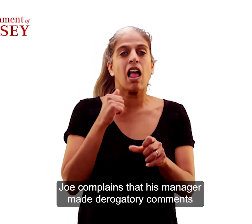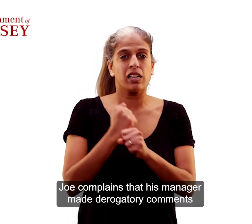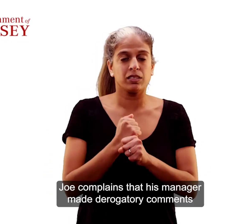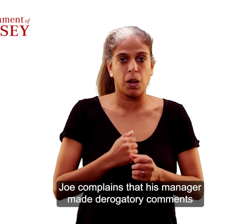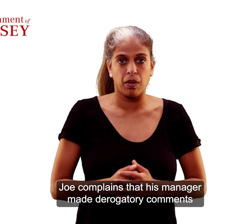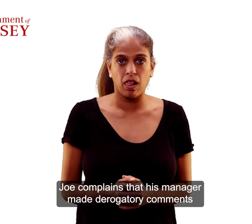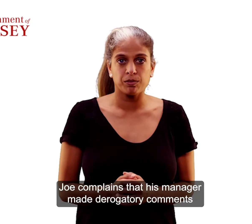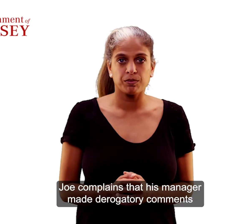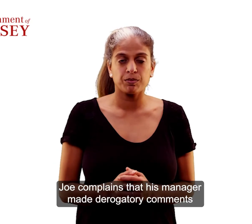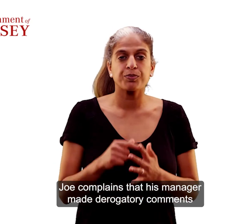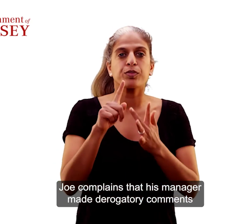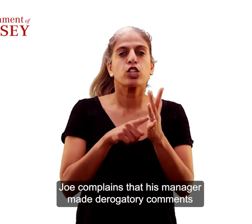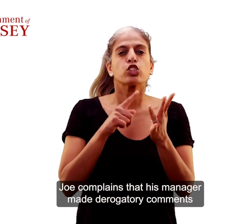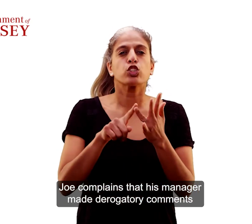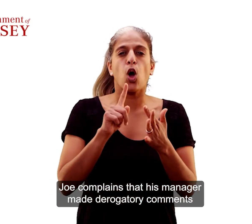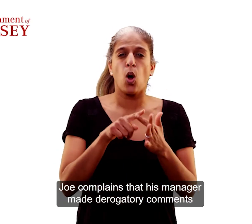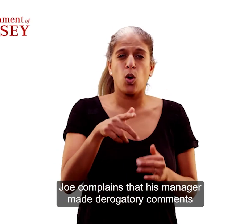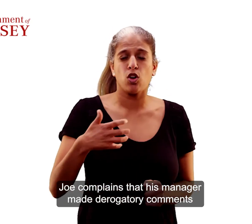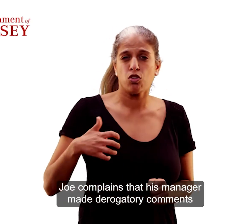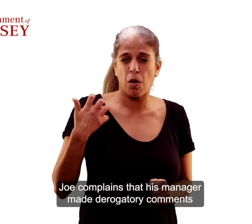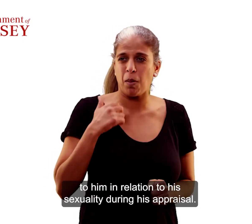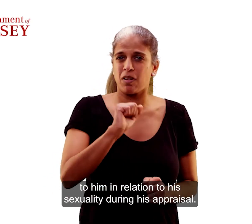Joe complains that his manager made derogatory comments